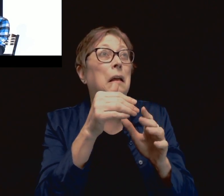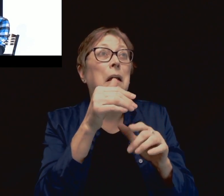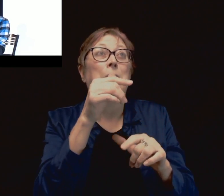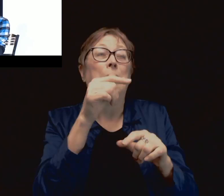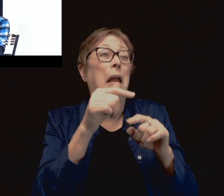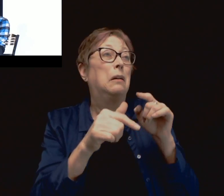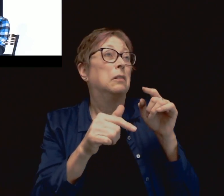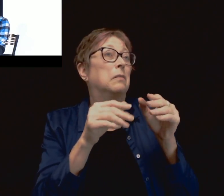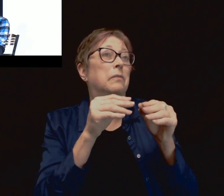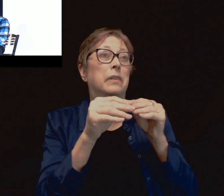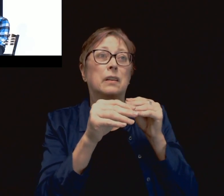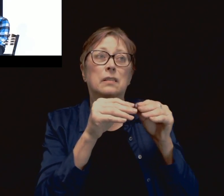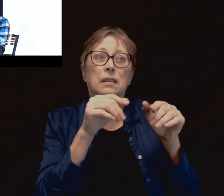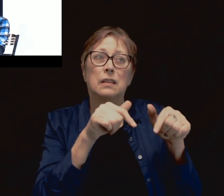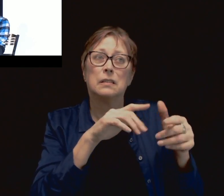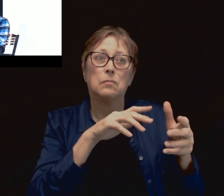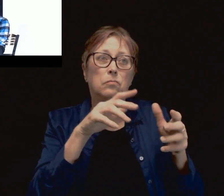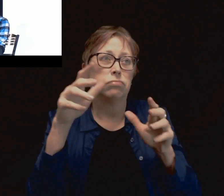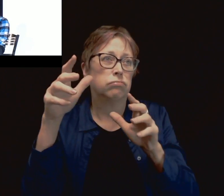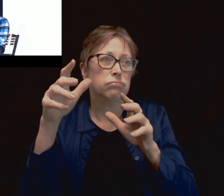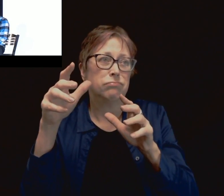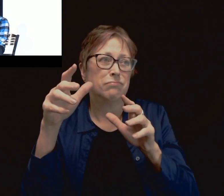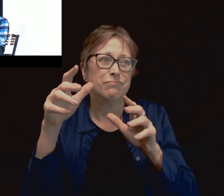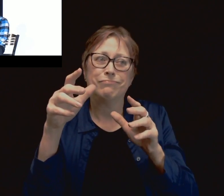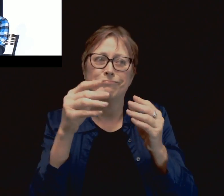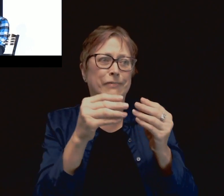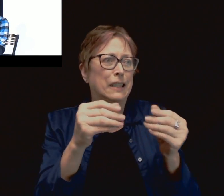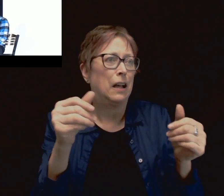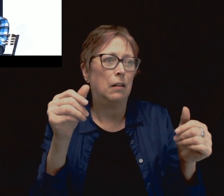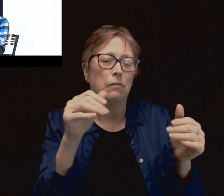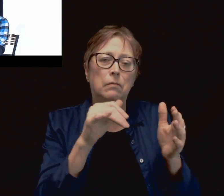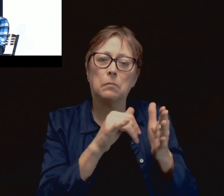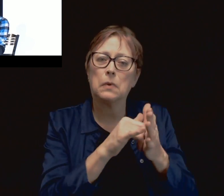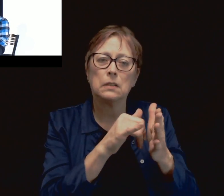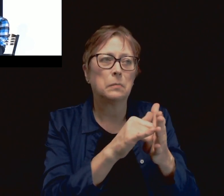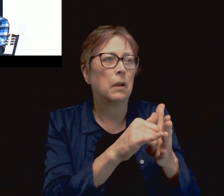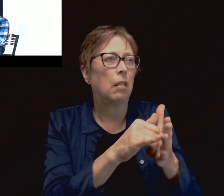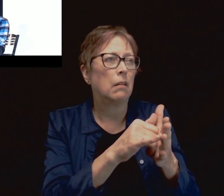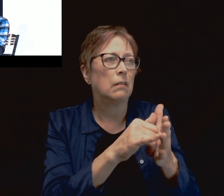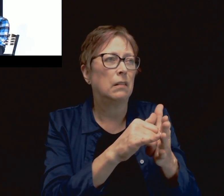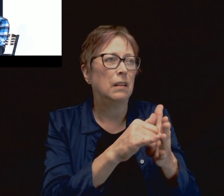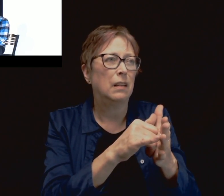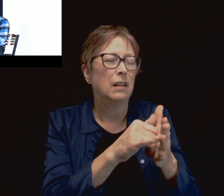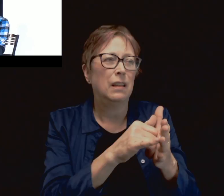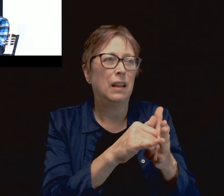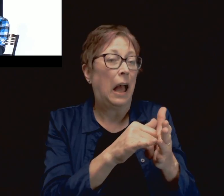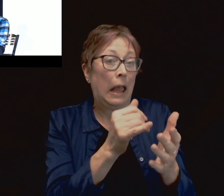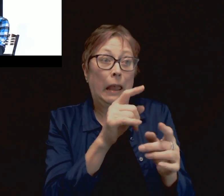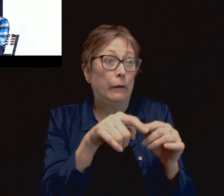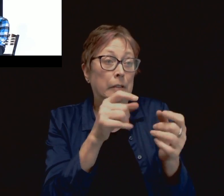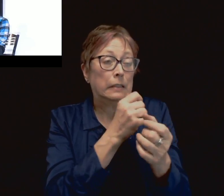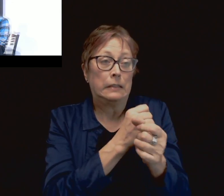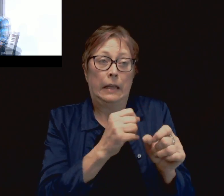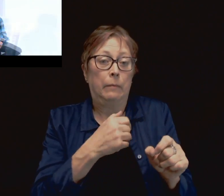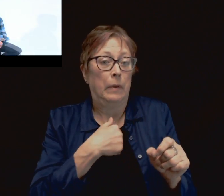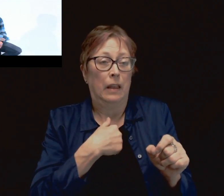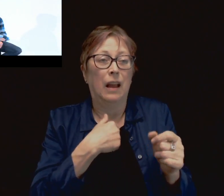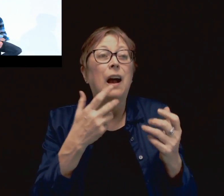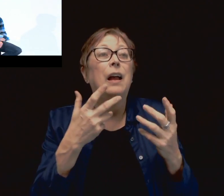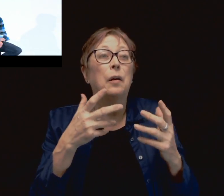about my situation. I knew I wasn't gonna be able to do anything to get me out of this or just save me from this. I mean,